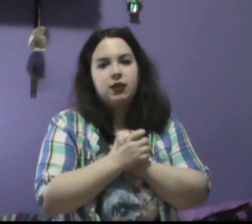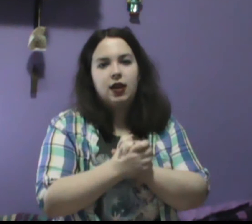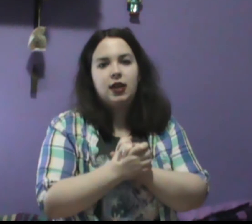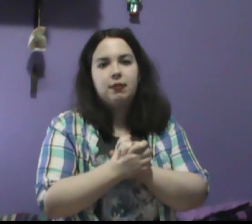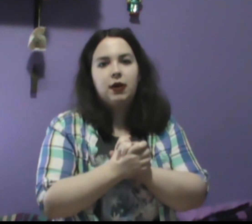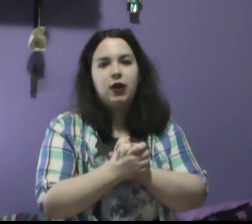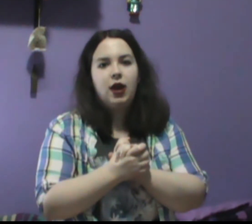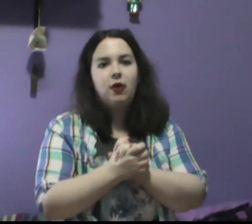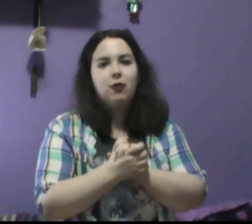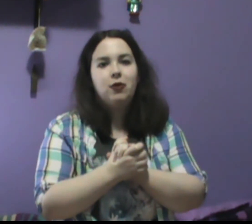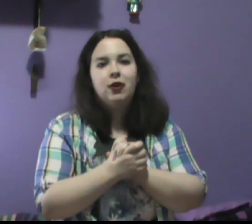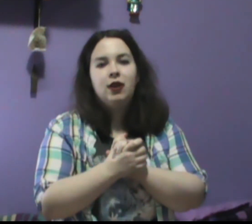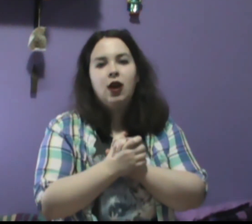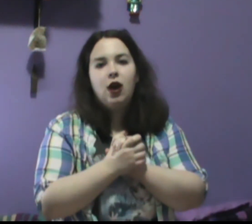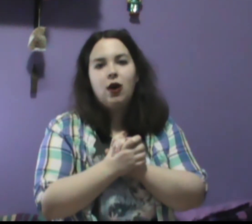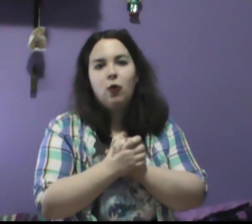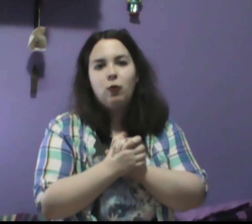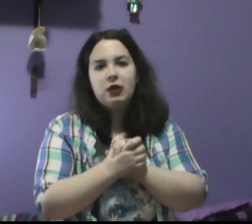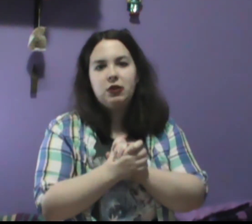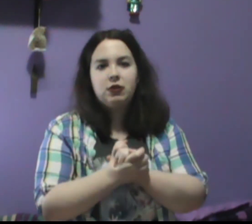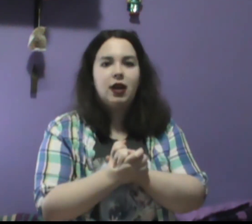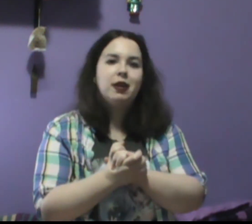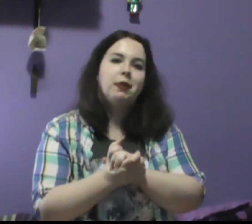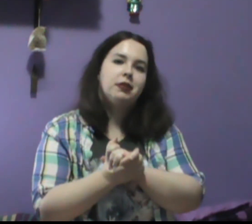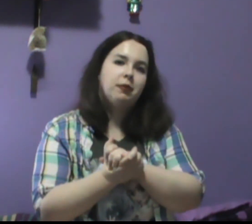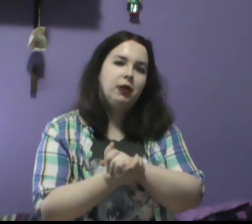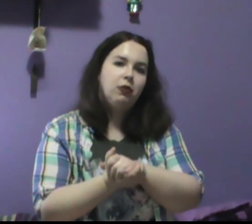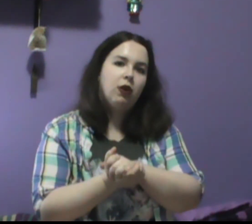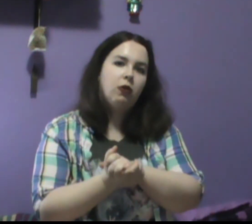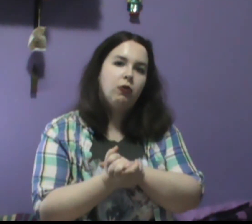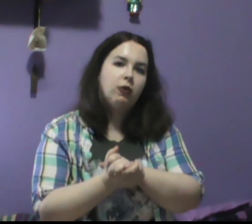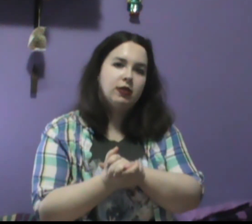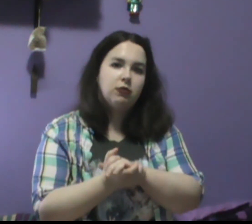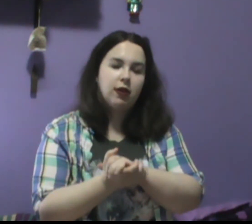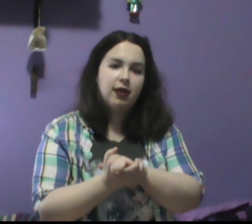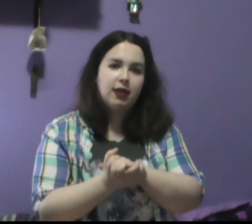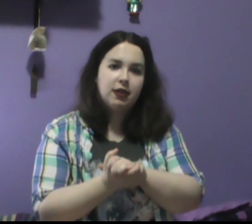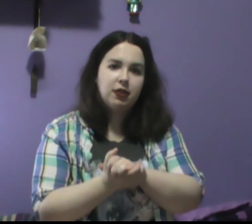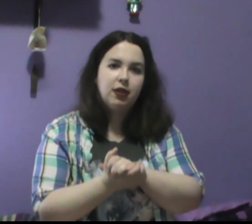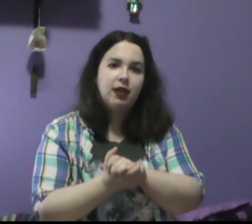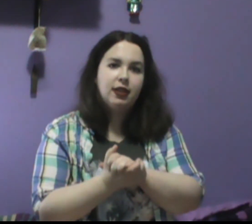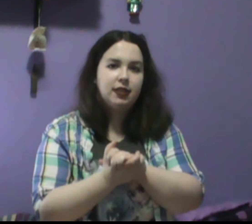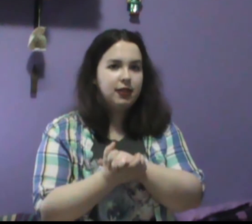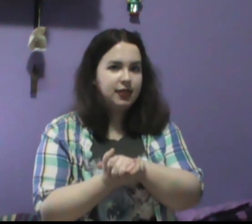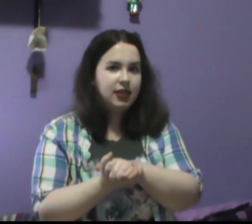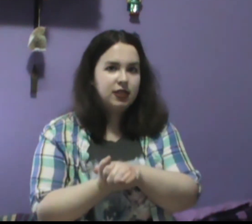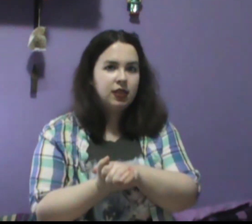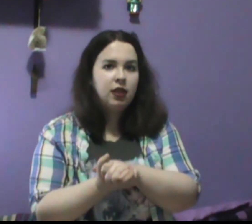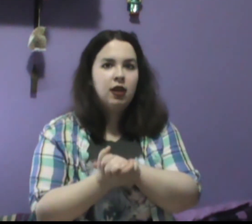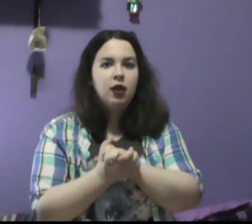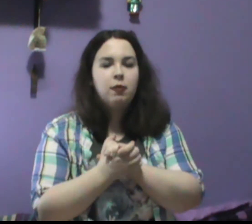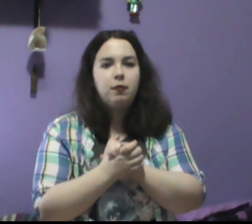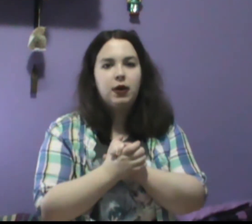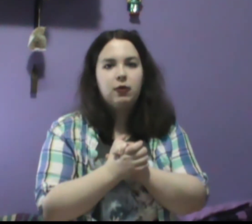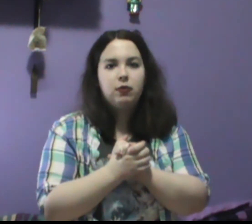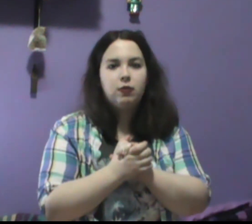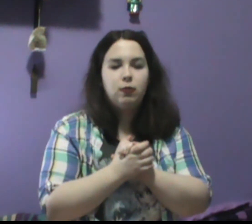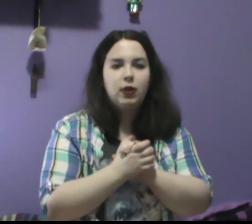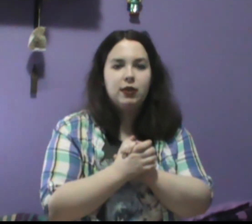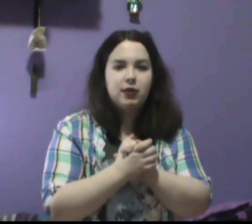talking about how when you're talking about someone you know who has a drug addiction, it's a disease, but when you're